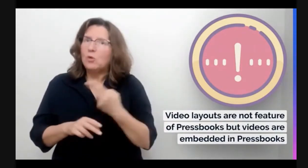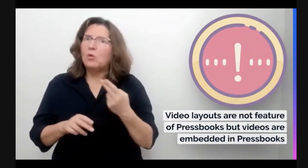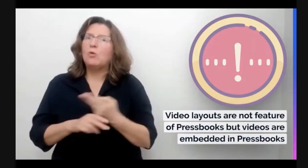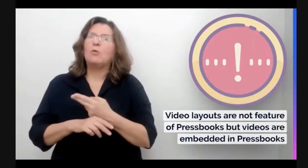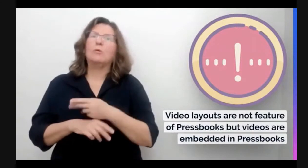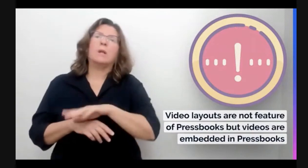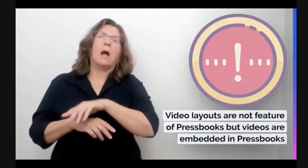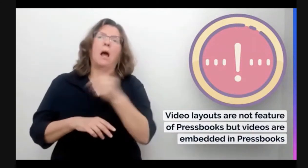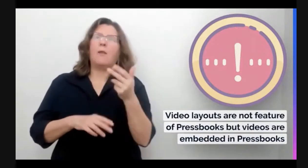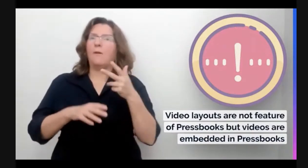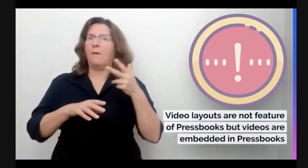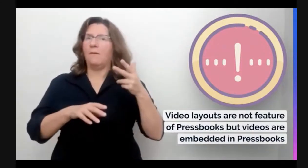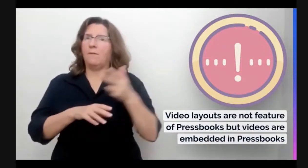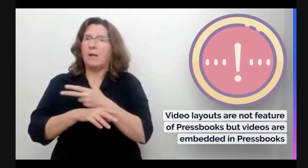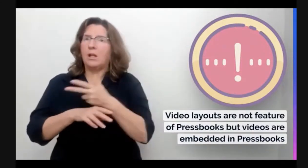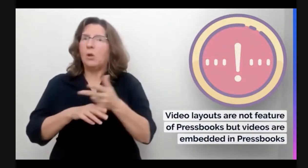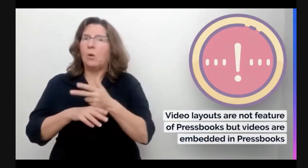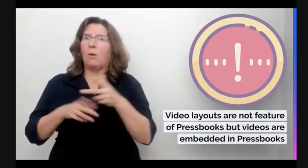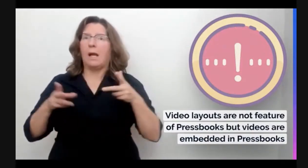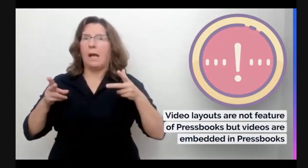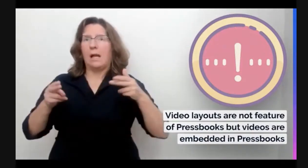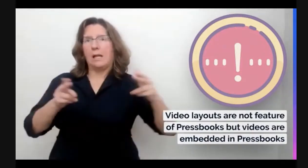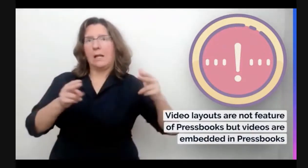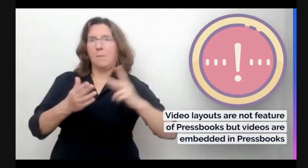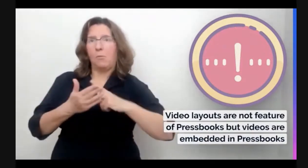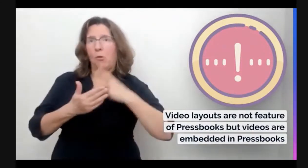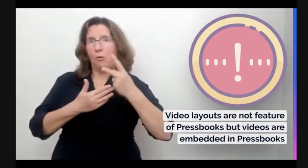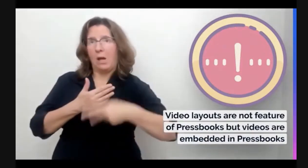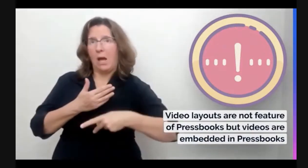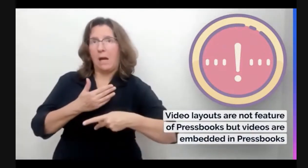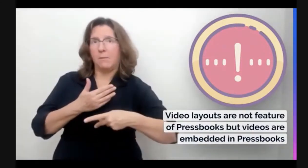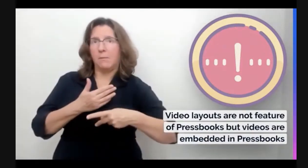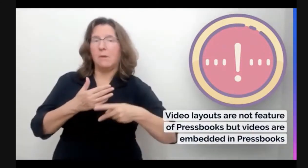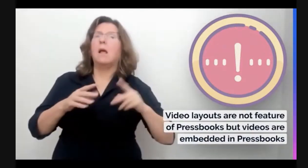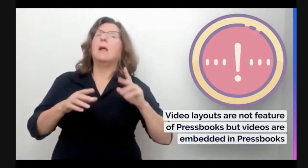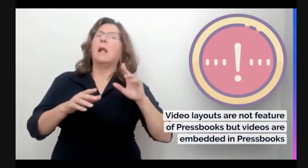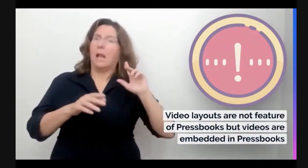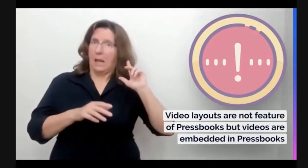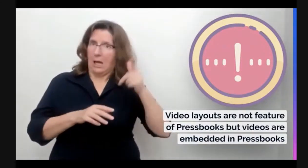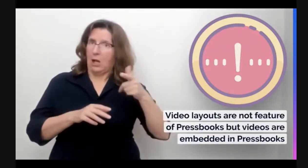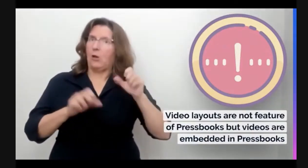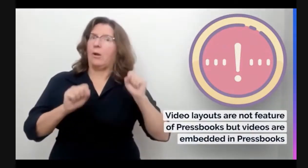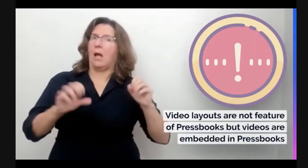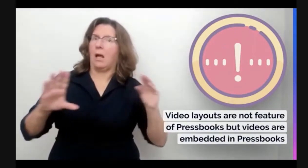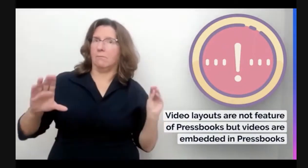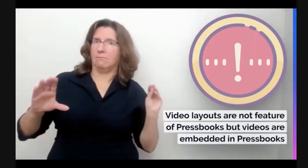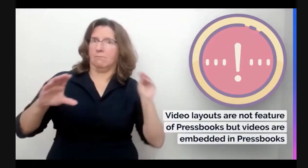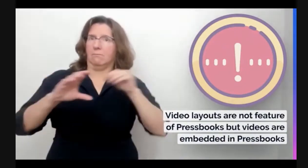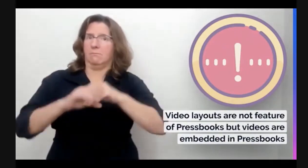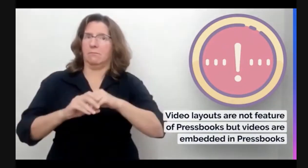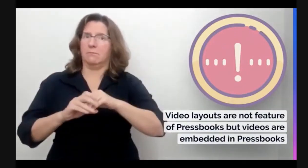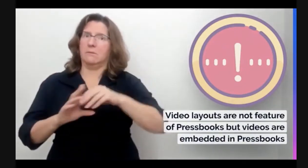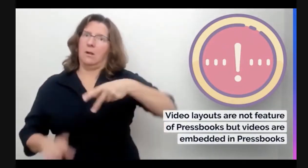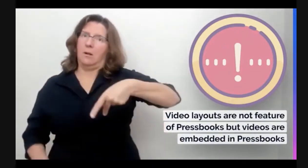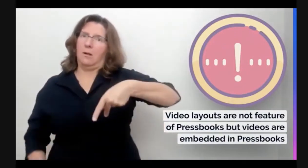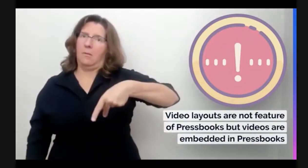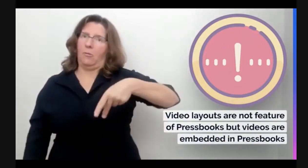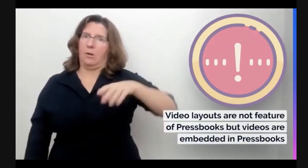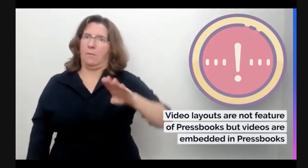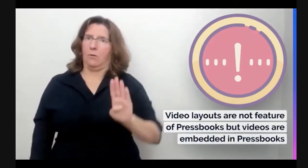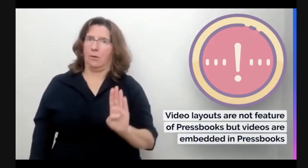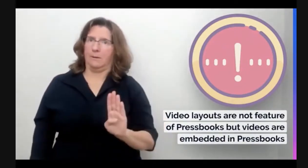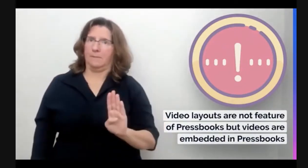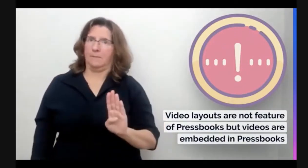design feature available in PressBooks. Video must be created and edited outside of PressBooks and